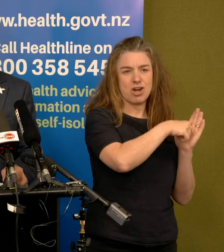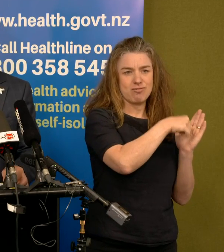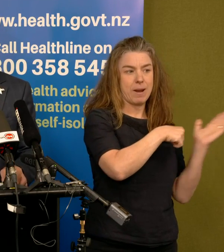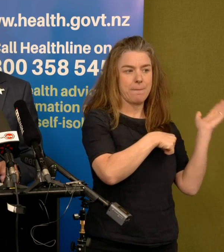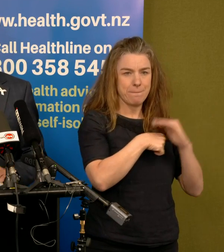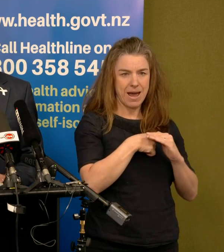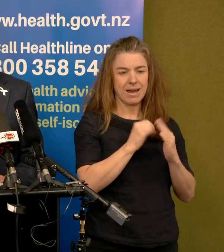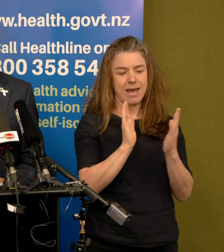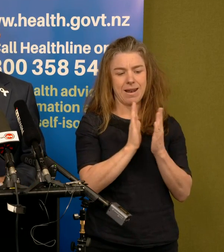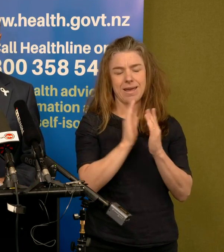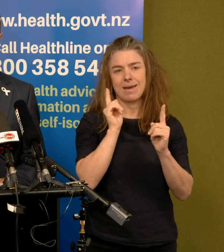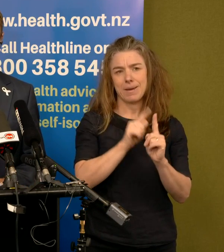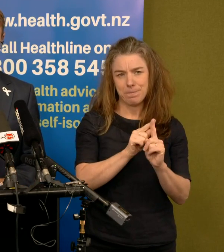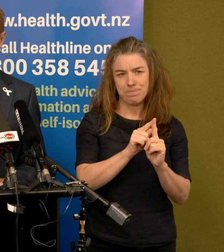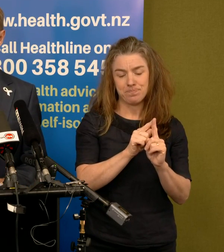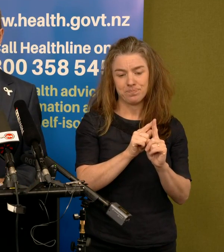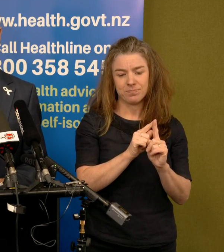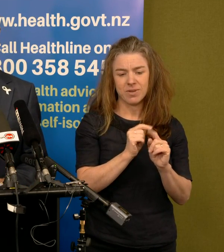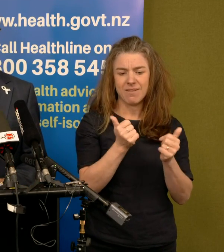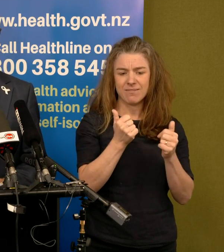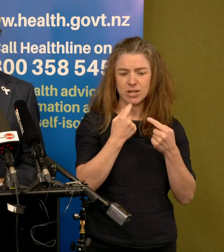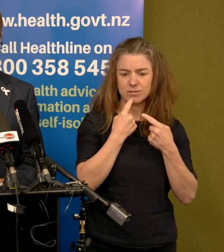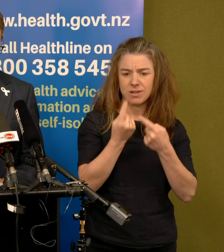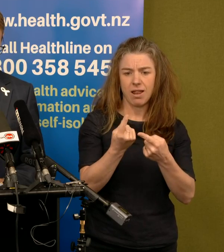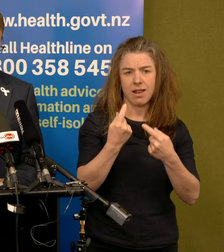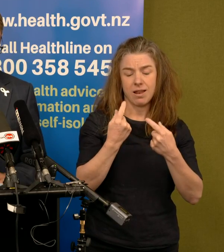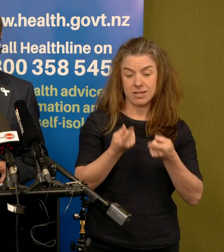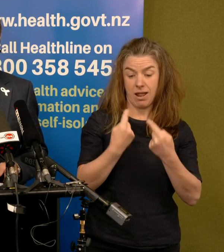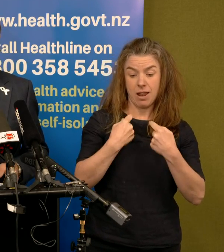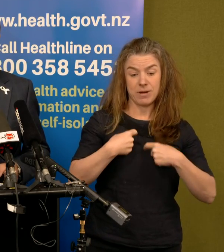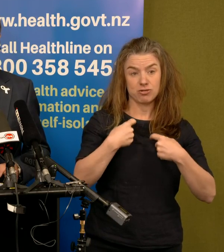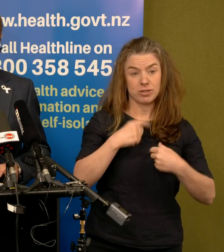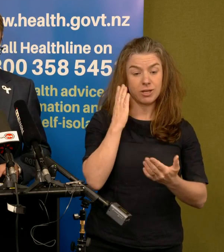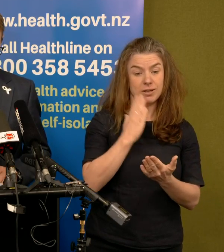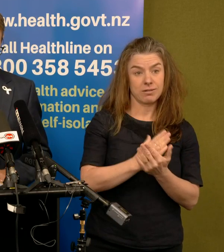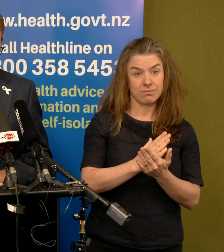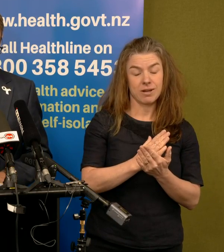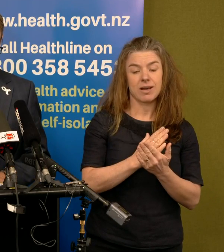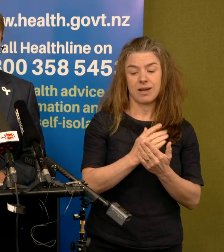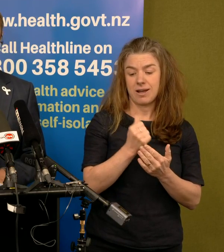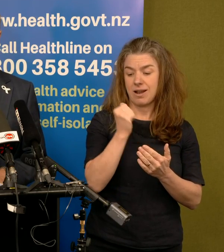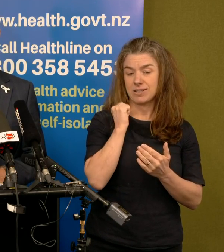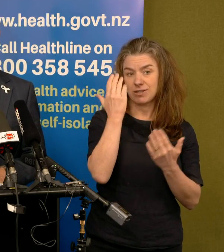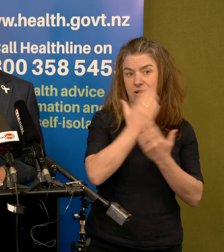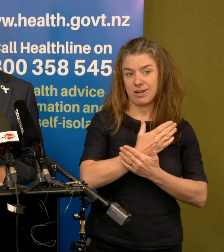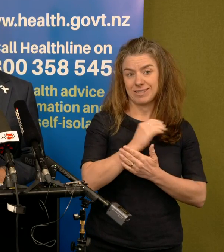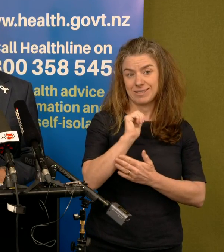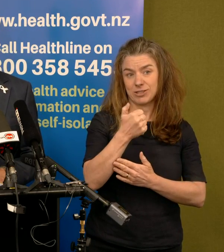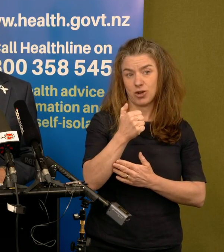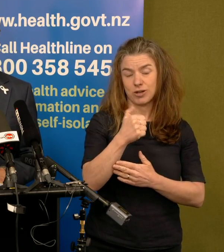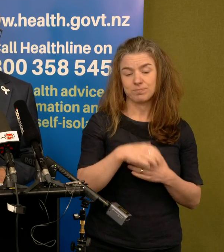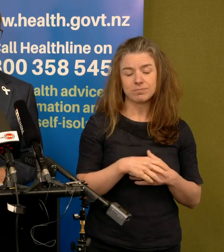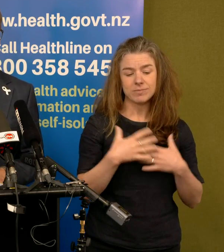test were formally reported to the Ministry at about 6 p.m. last evening. So last night, health